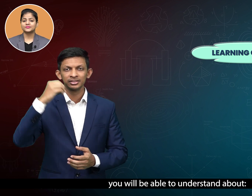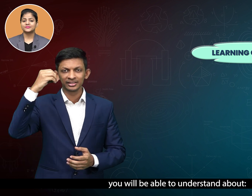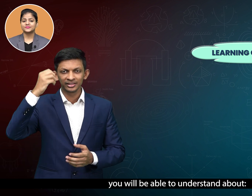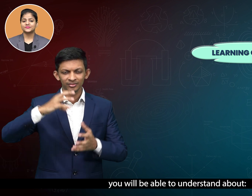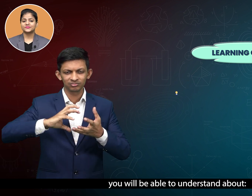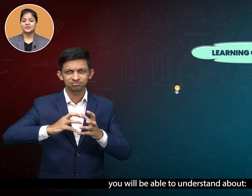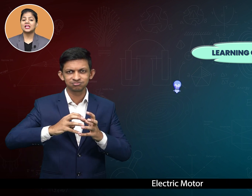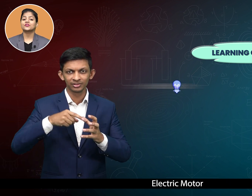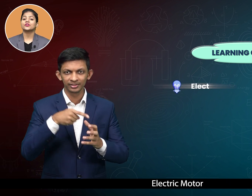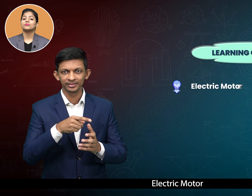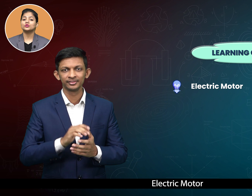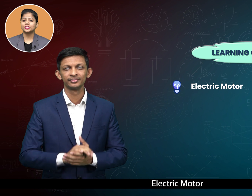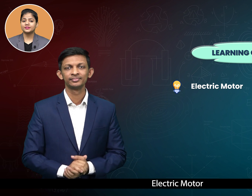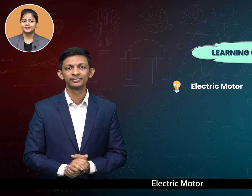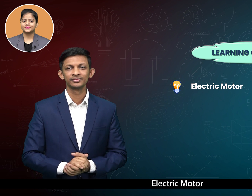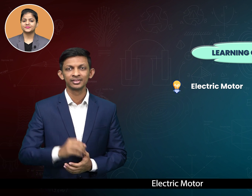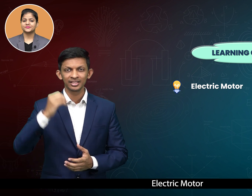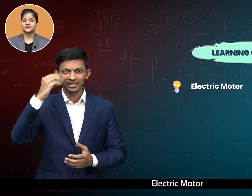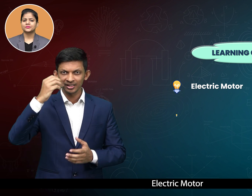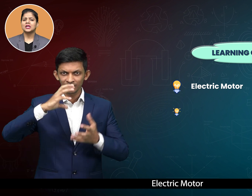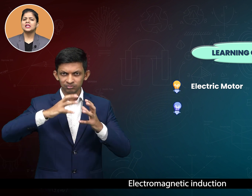about electric motor,